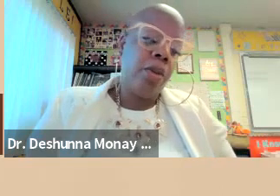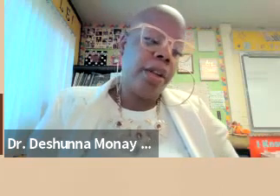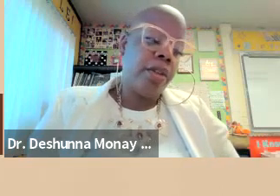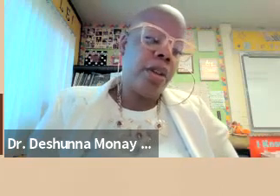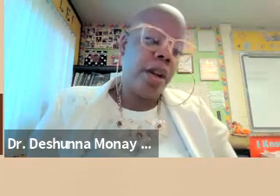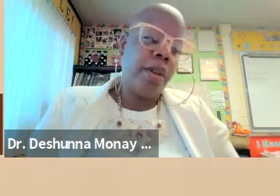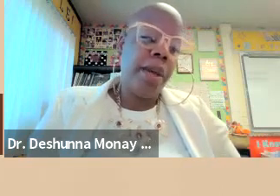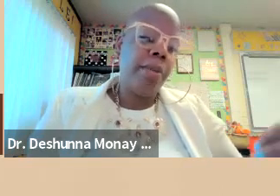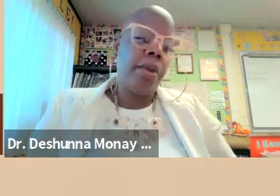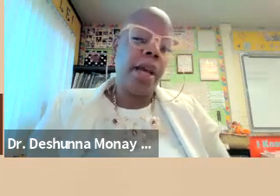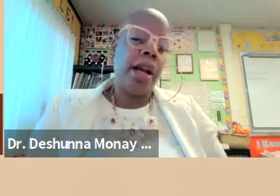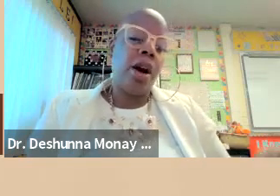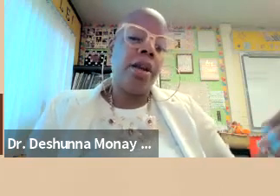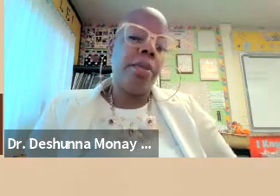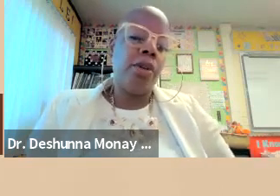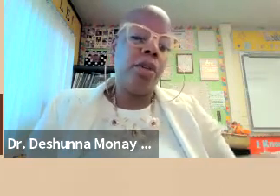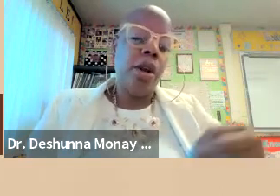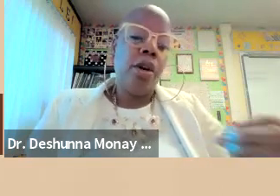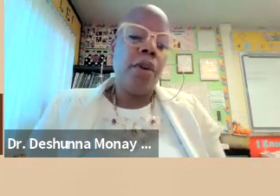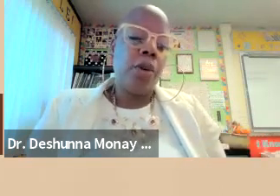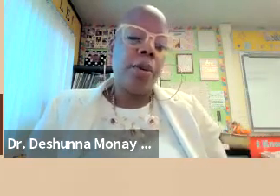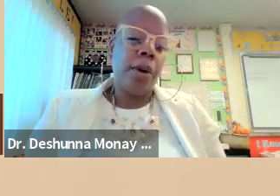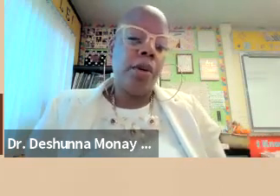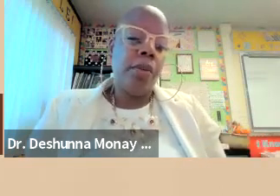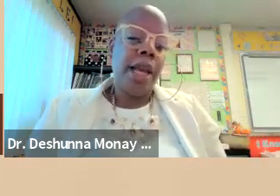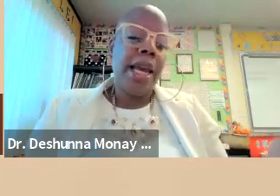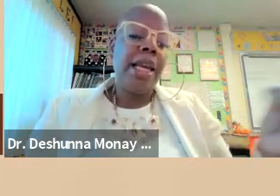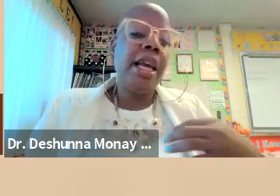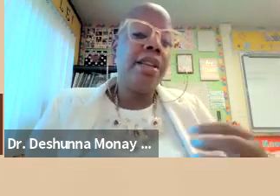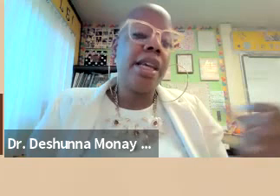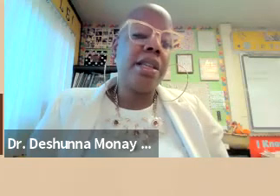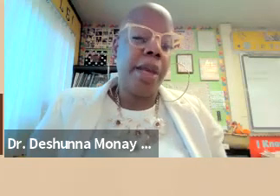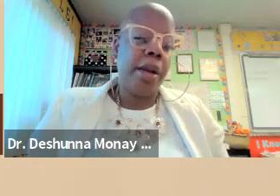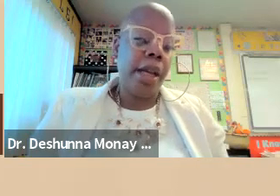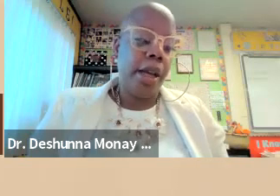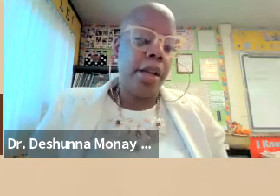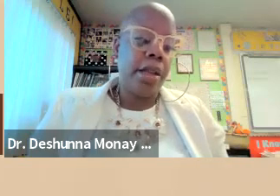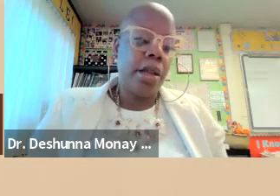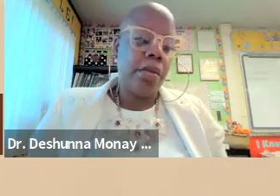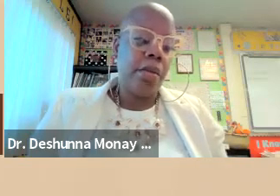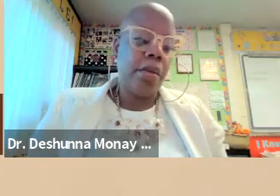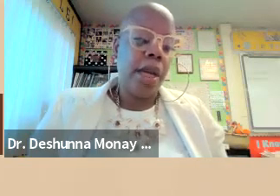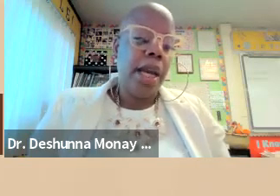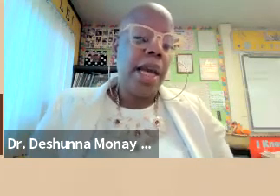that we're going to serve, the people that are the most vulnerable? In his